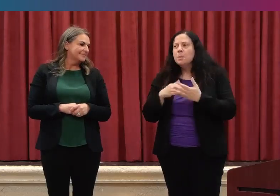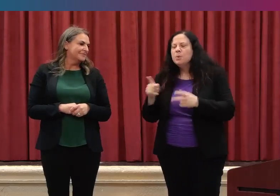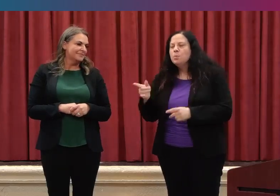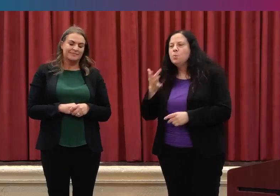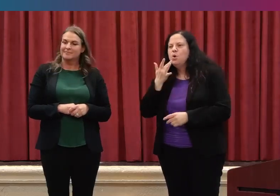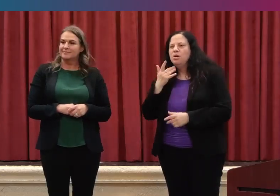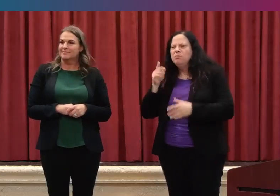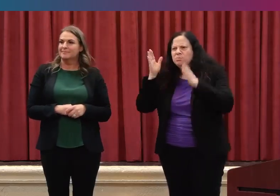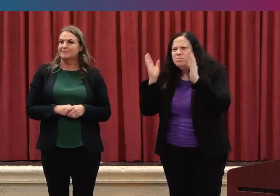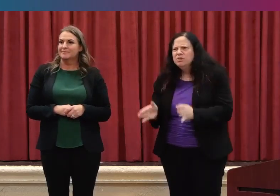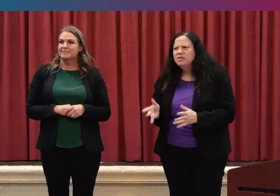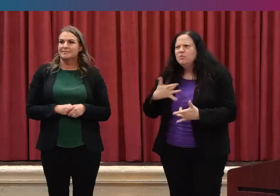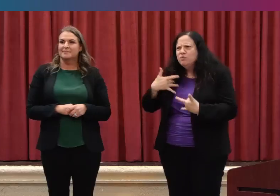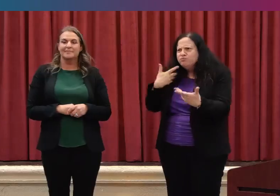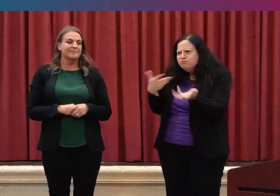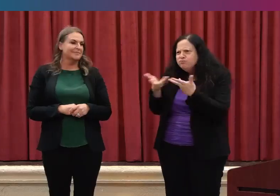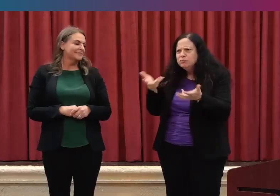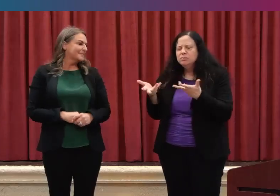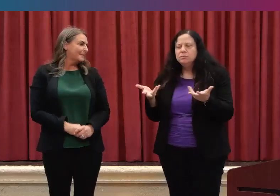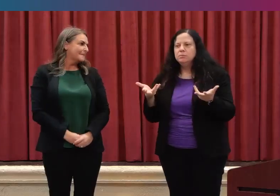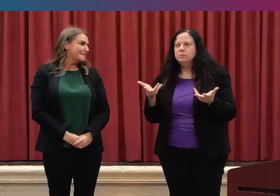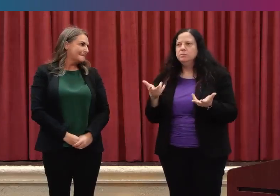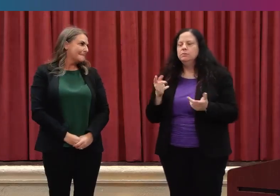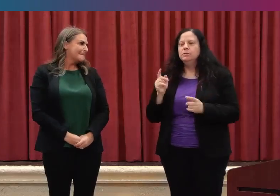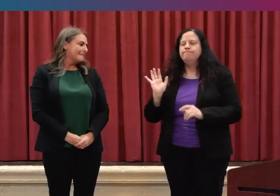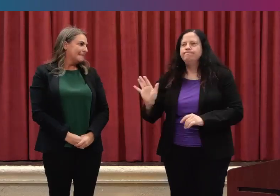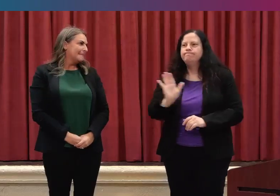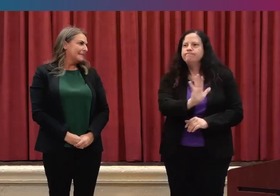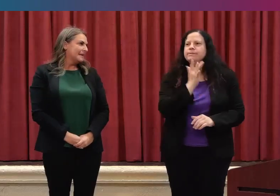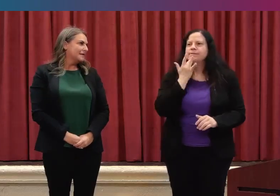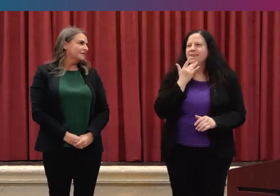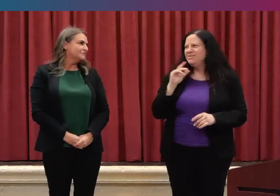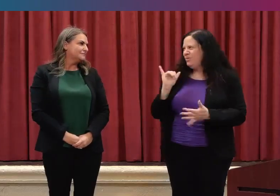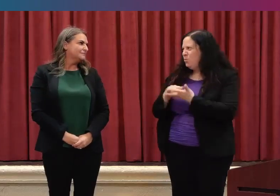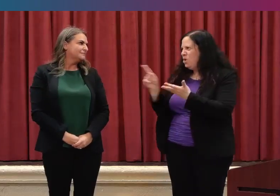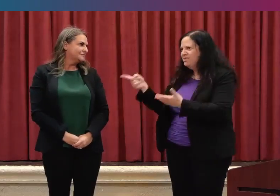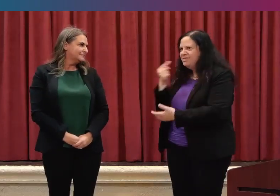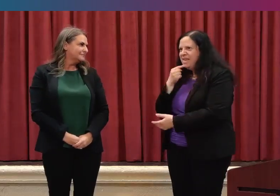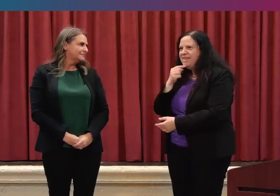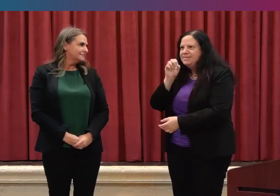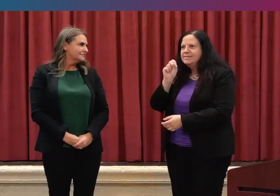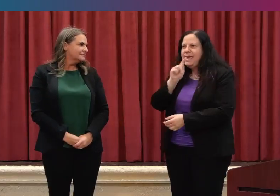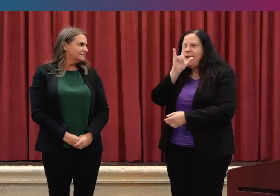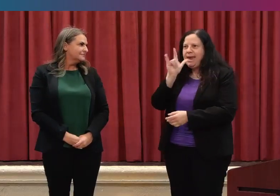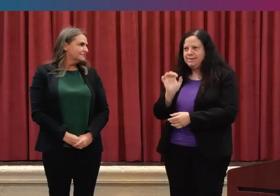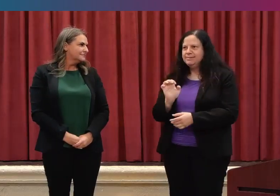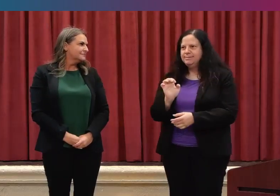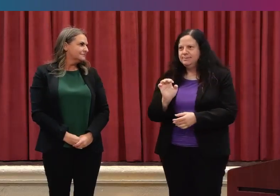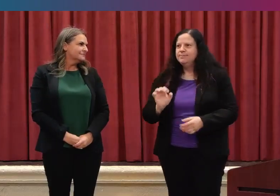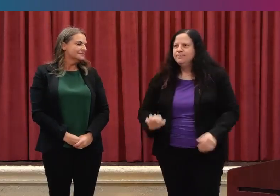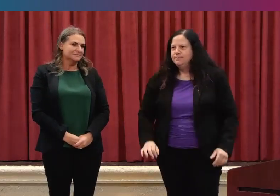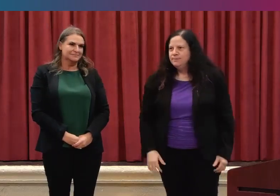VRI is for. Some prefer in person, they want that comfortability of being flexible with the style of